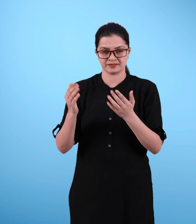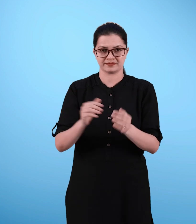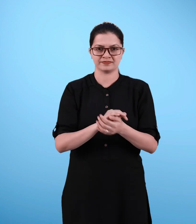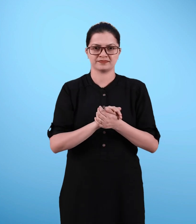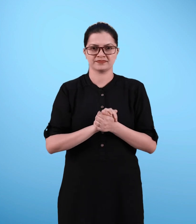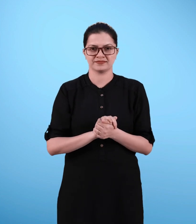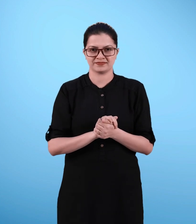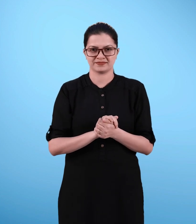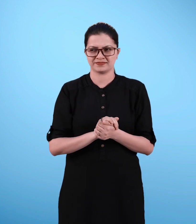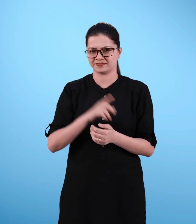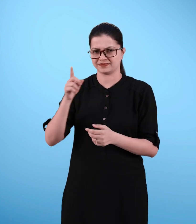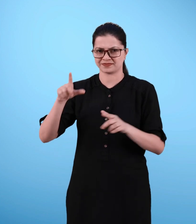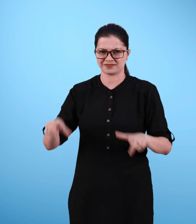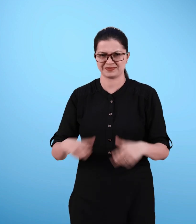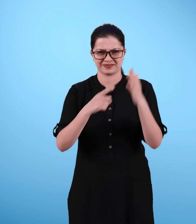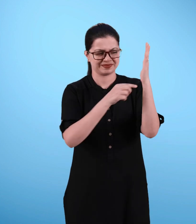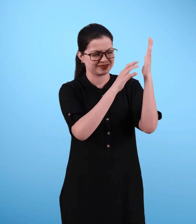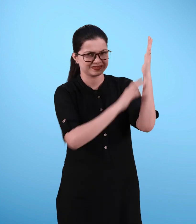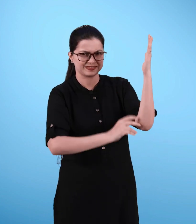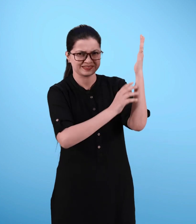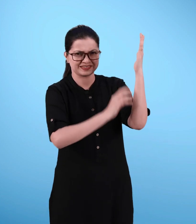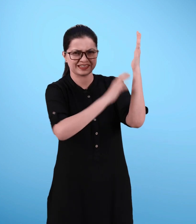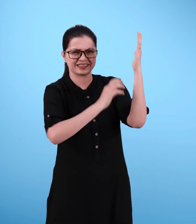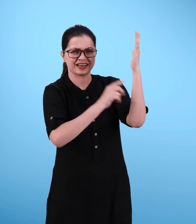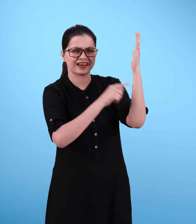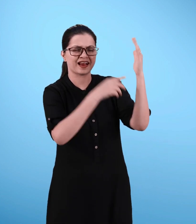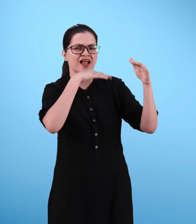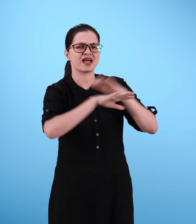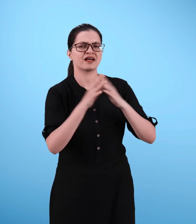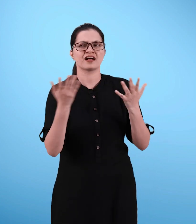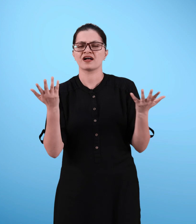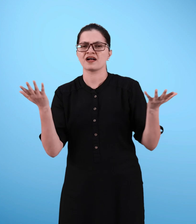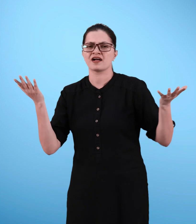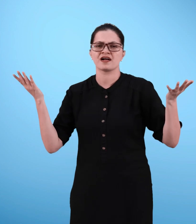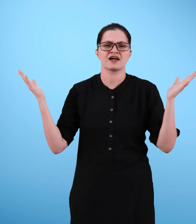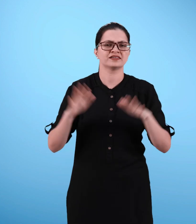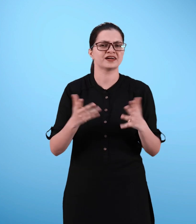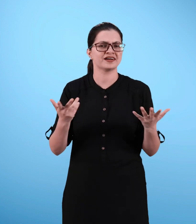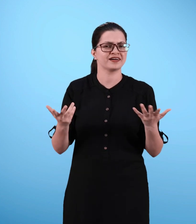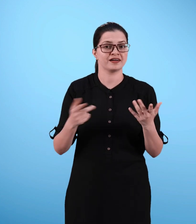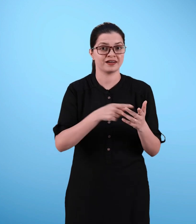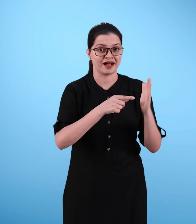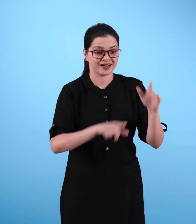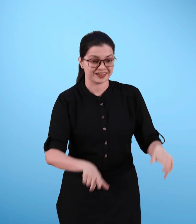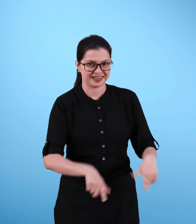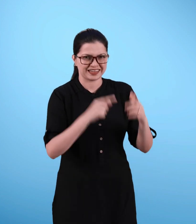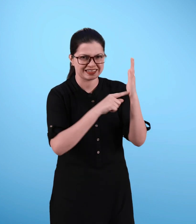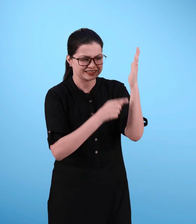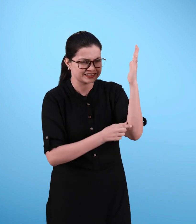of cotton. Figure 3.7 shows Jute. ginning Jute of fiber cotton. is obtained from the stem of the